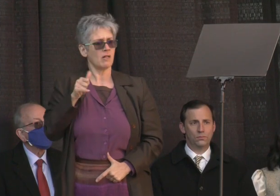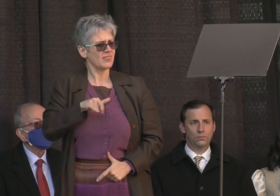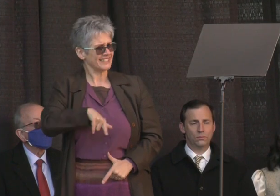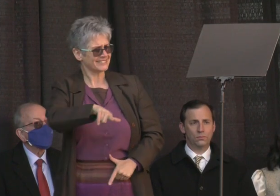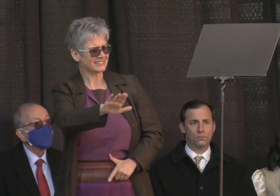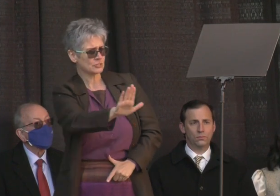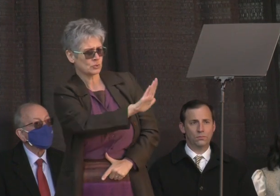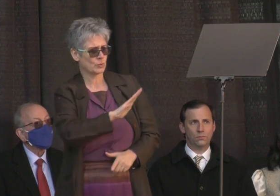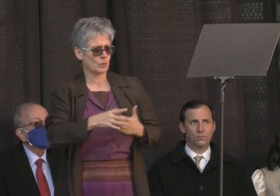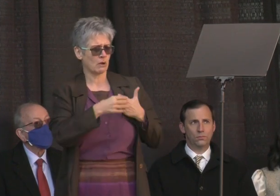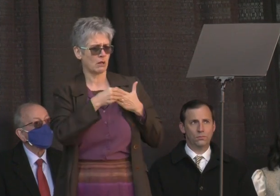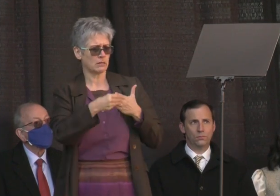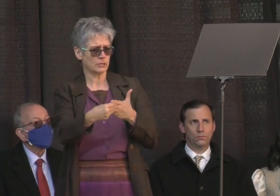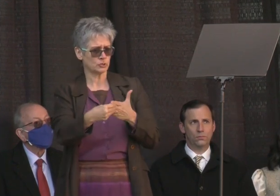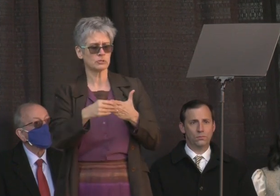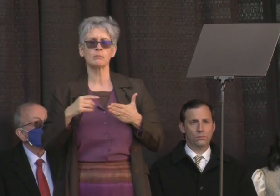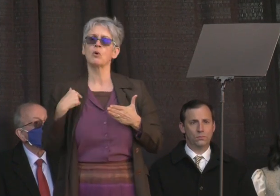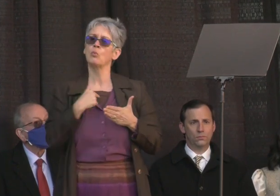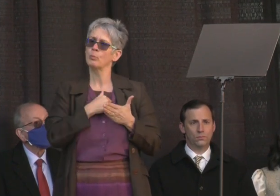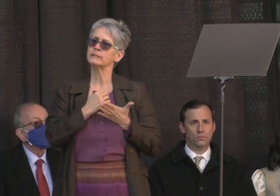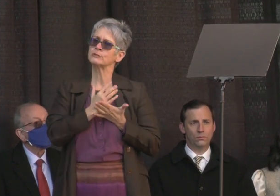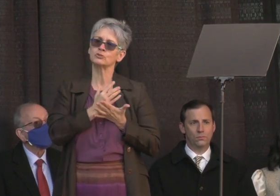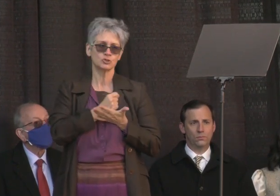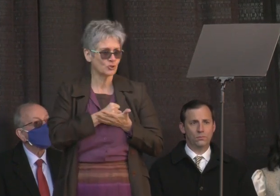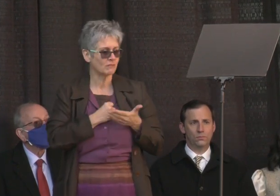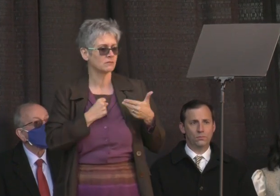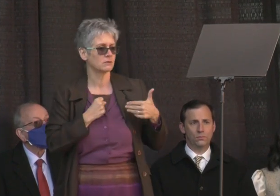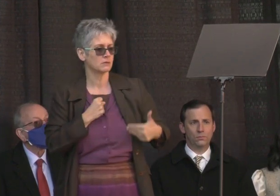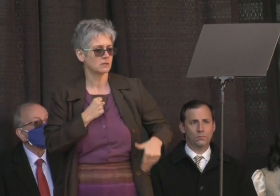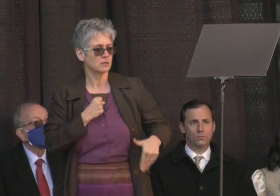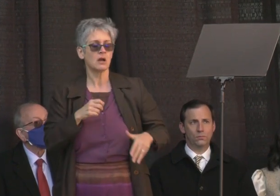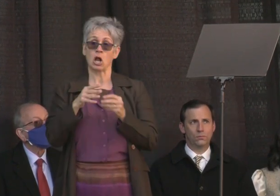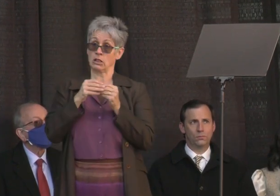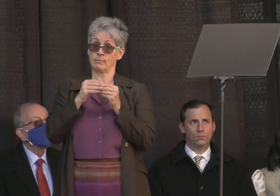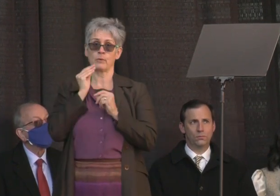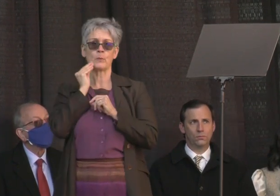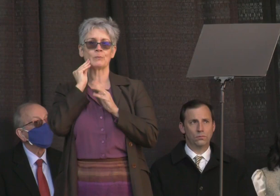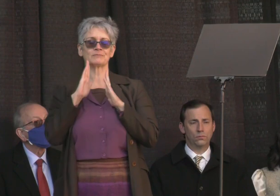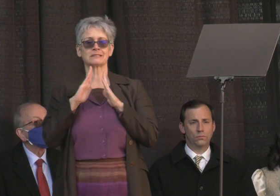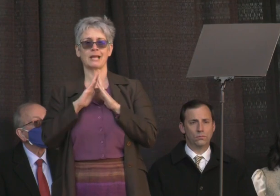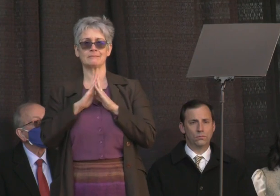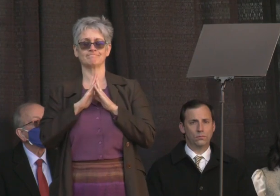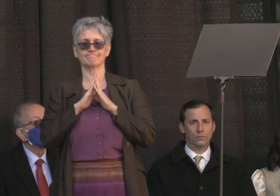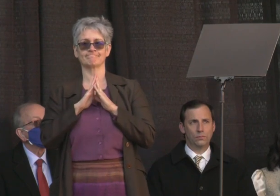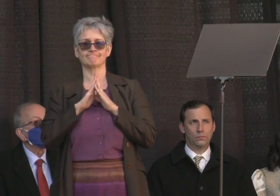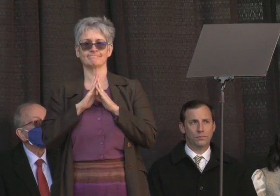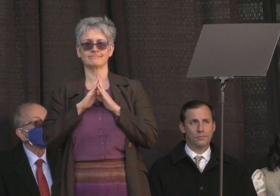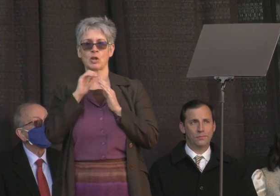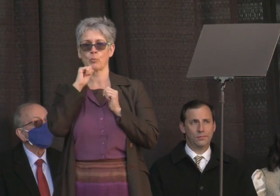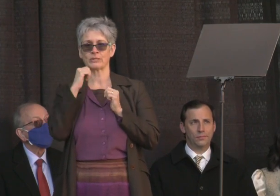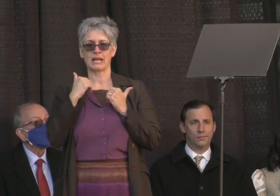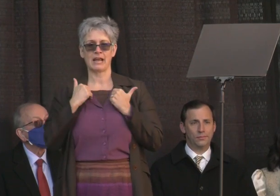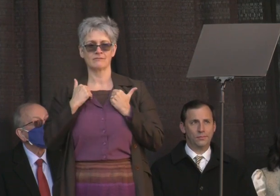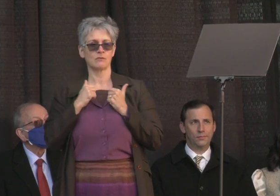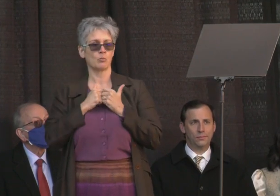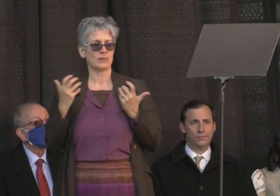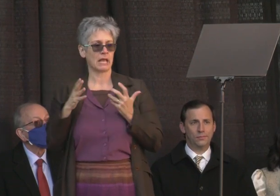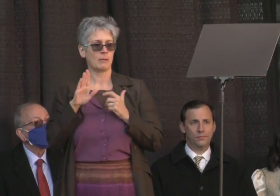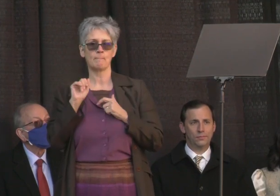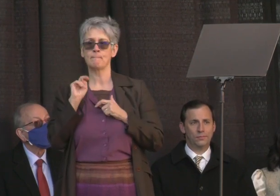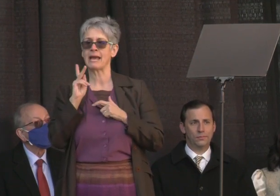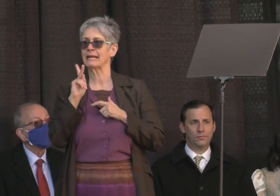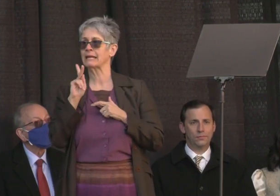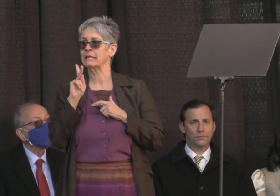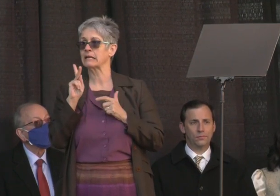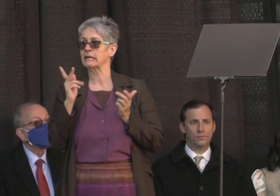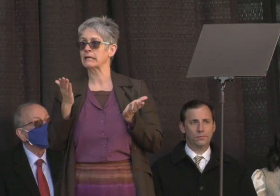offices. Let me just say, Columbia is my hometown. Wouldn't have what I have today if it weren't for the bankers here, the business community